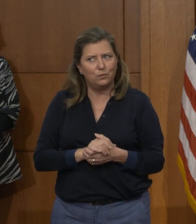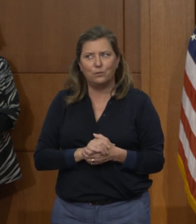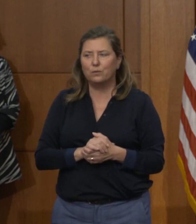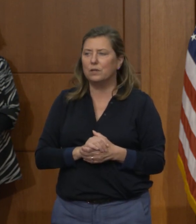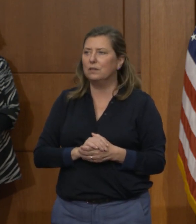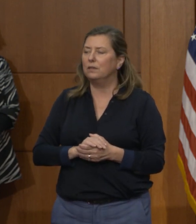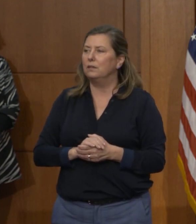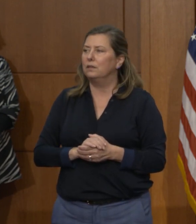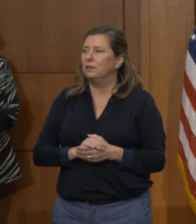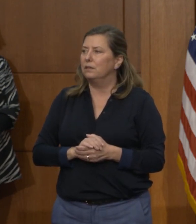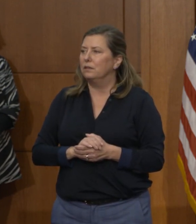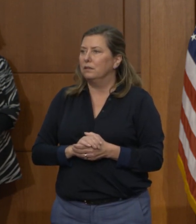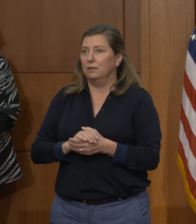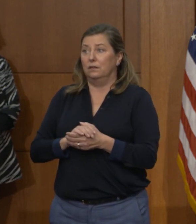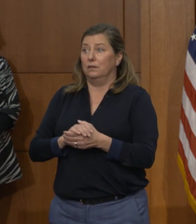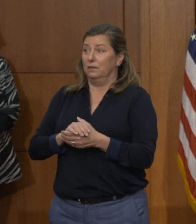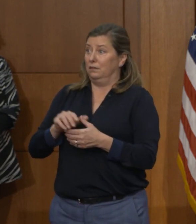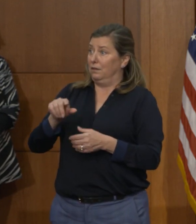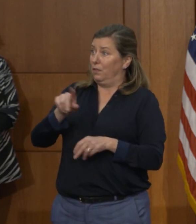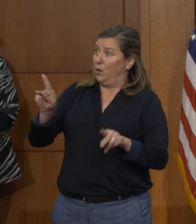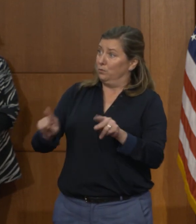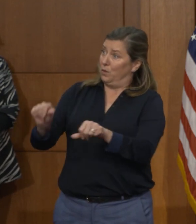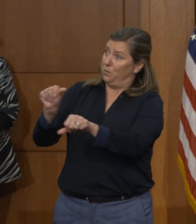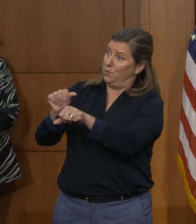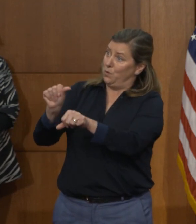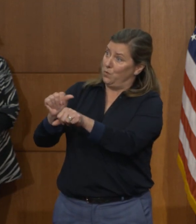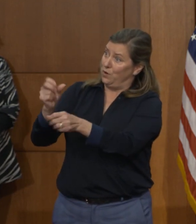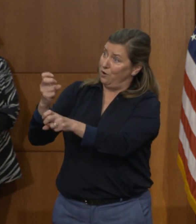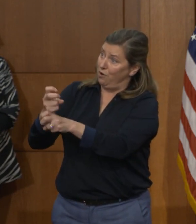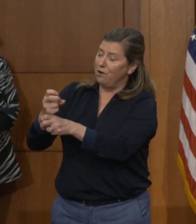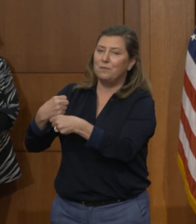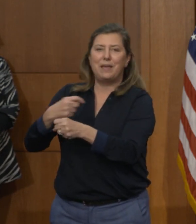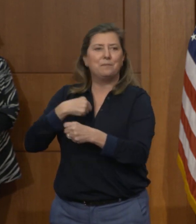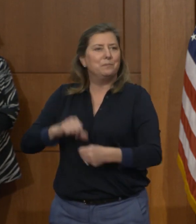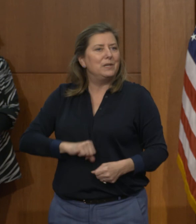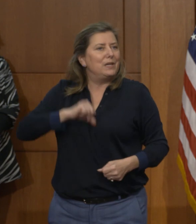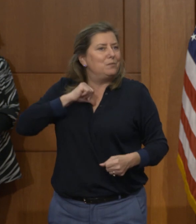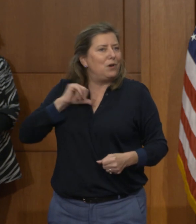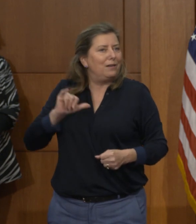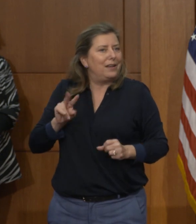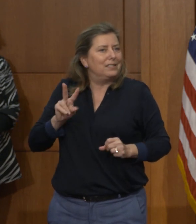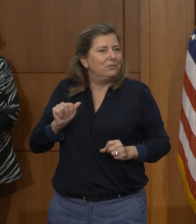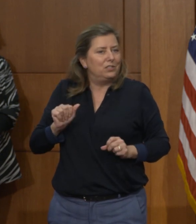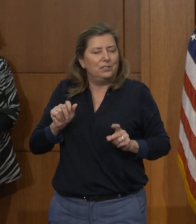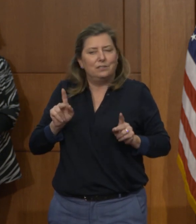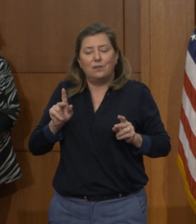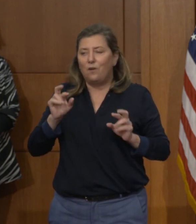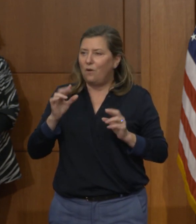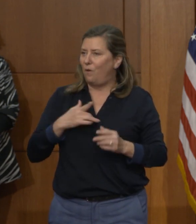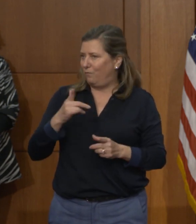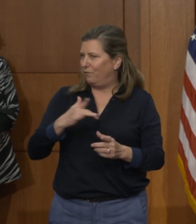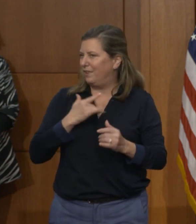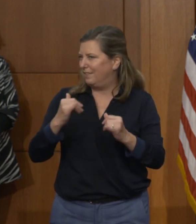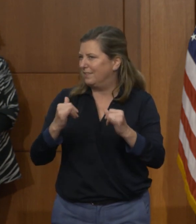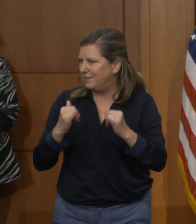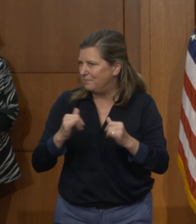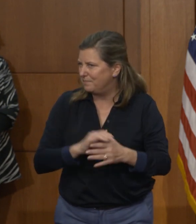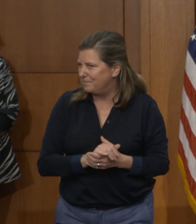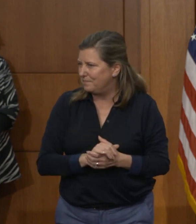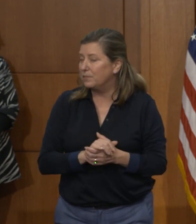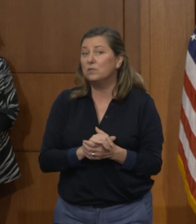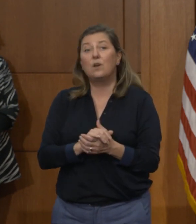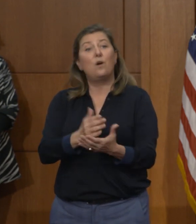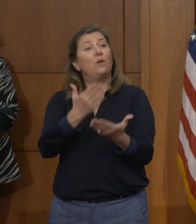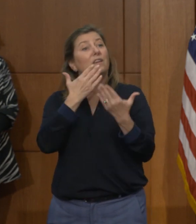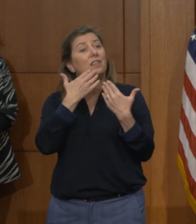They are what make me proud as a Virginian, and hopefully you proud as well. So as I said, a thank you